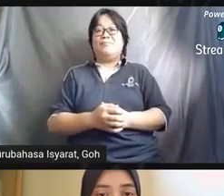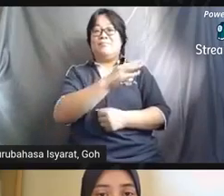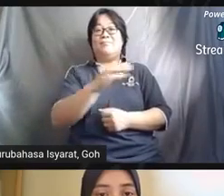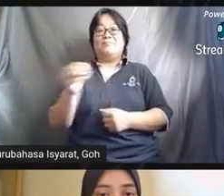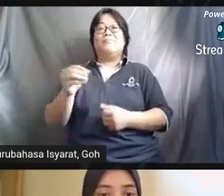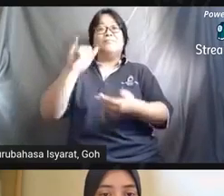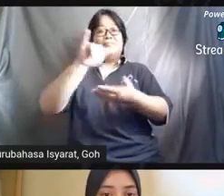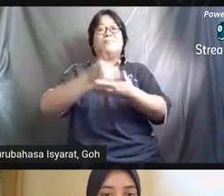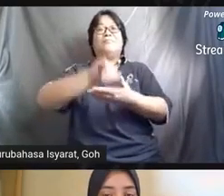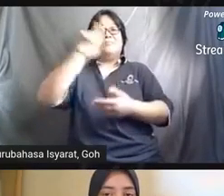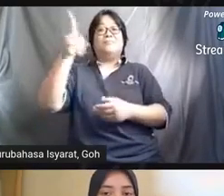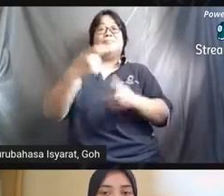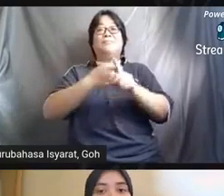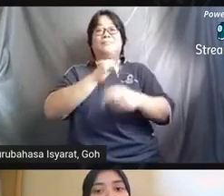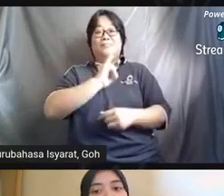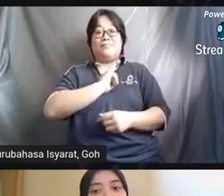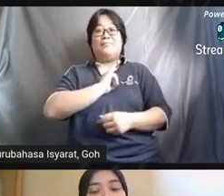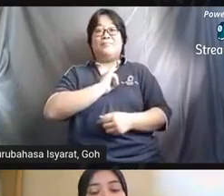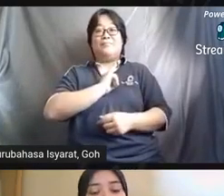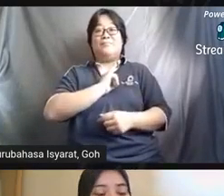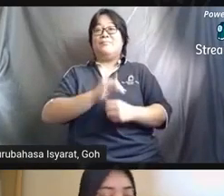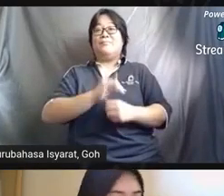me. And make sure to